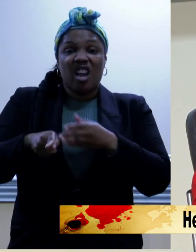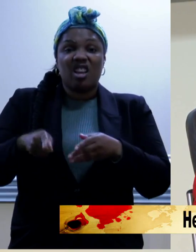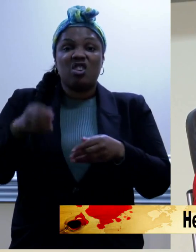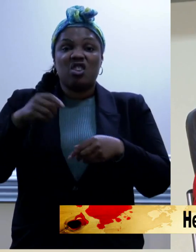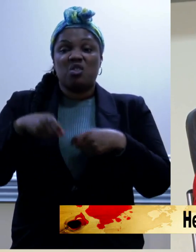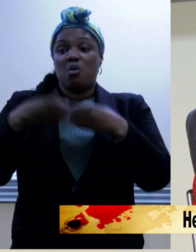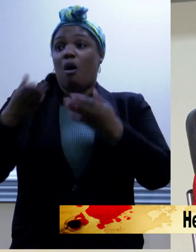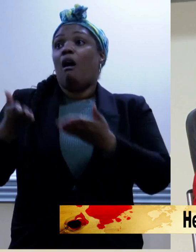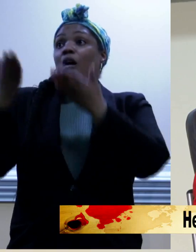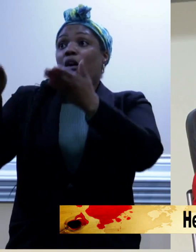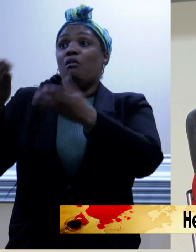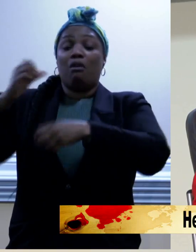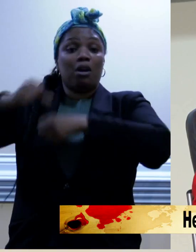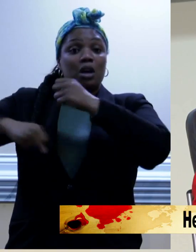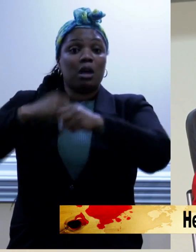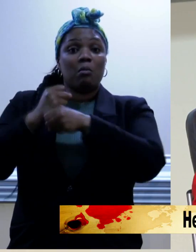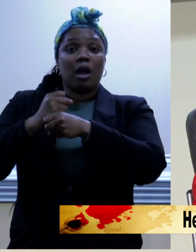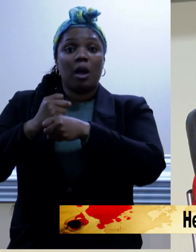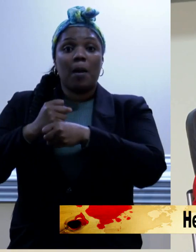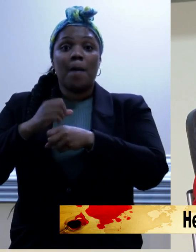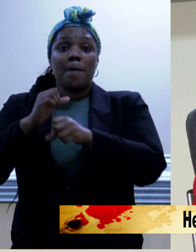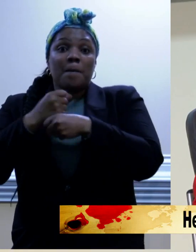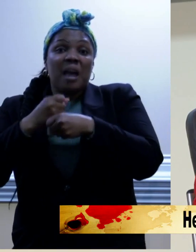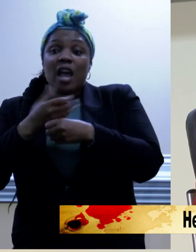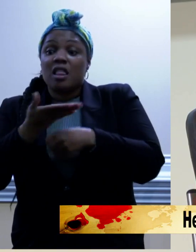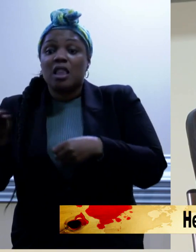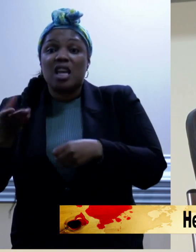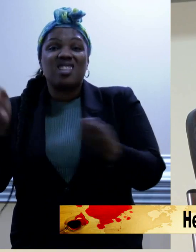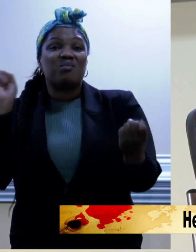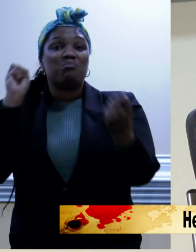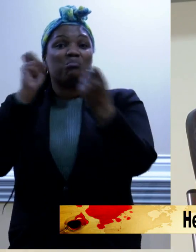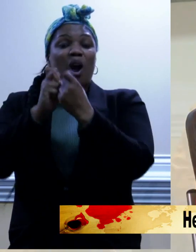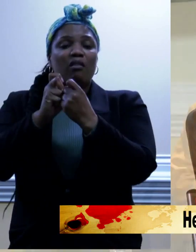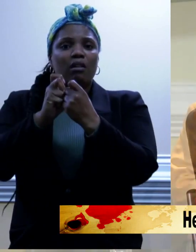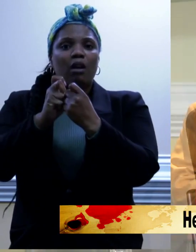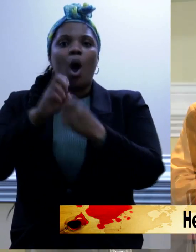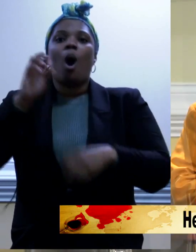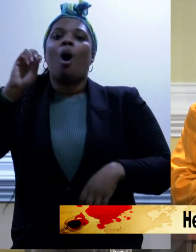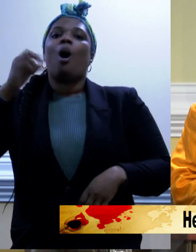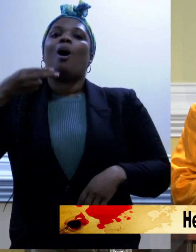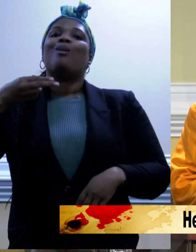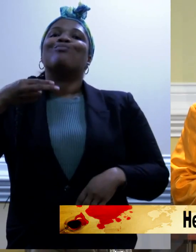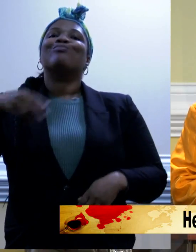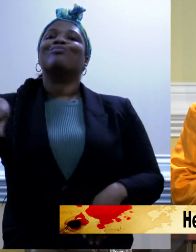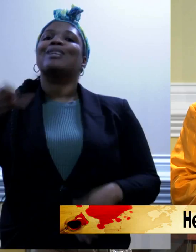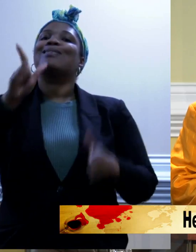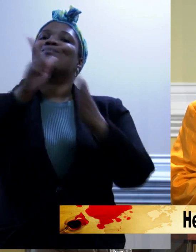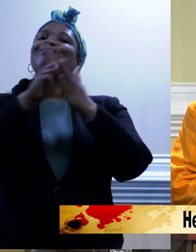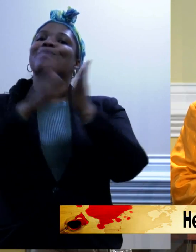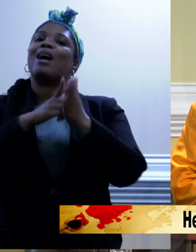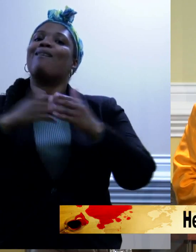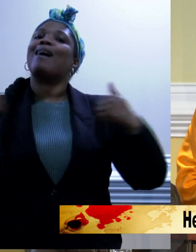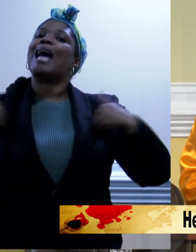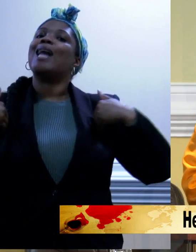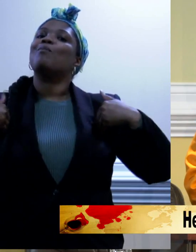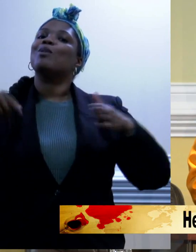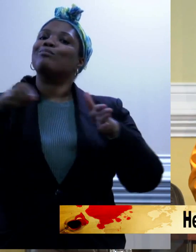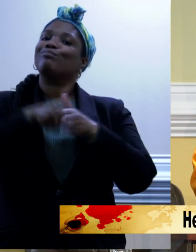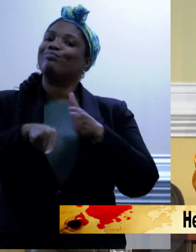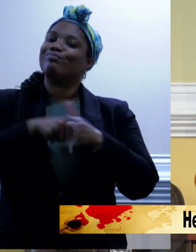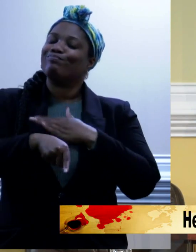year continually, make the comers thereunto perfect. Oh, so that's the law of animal sacrifice, ain't it? Yes, sir. So this